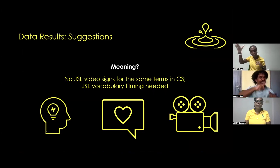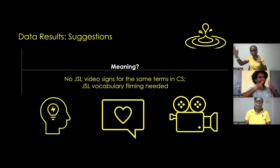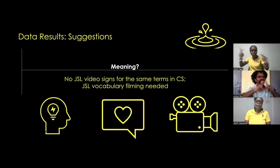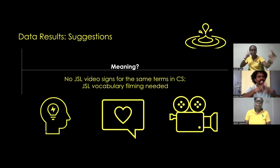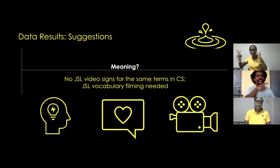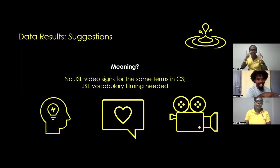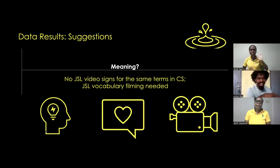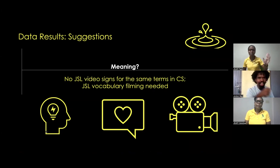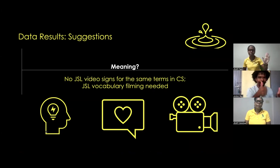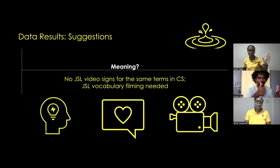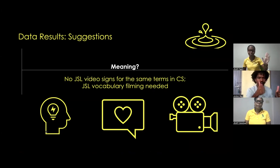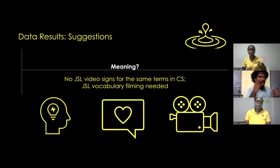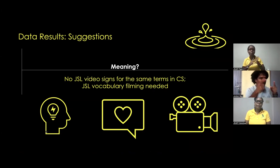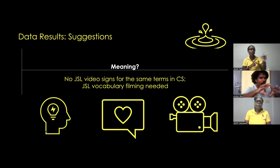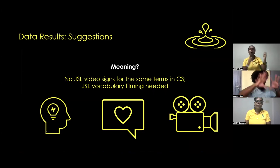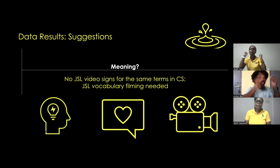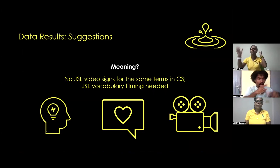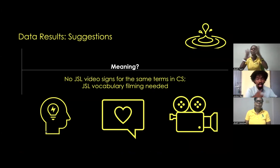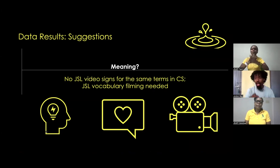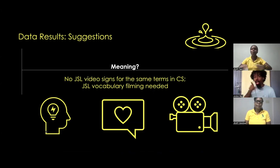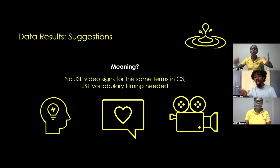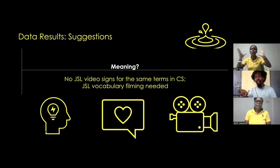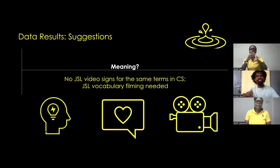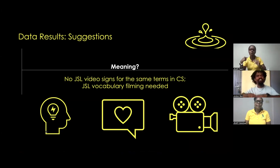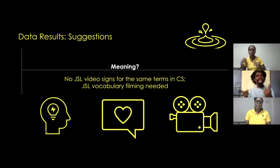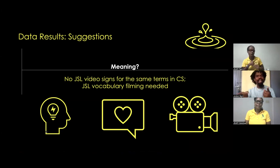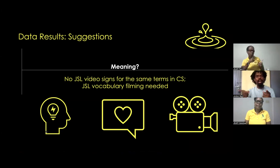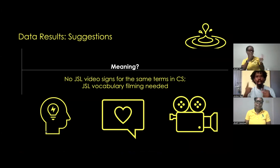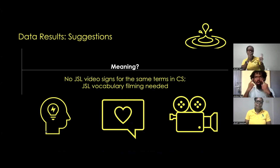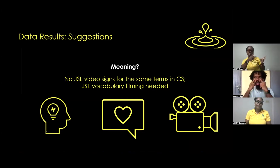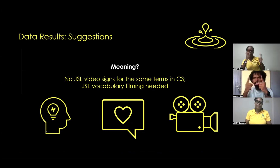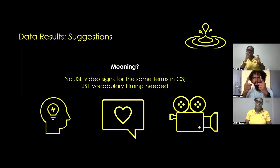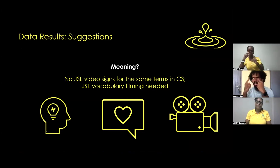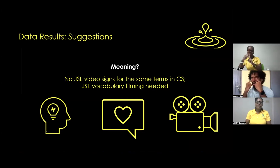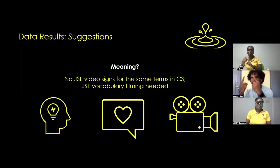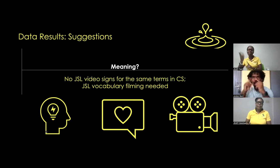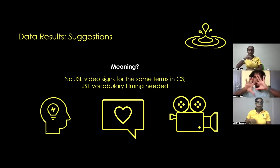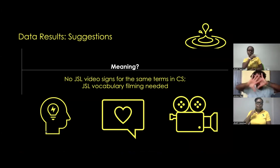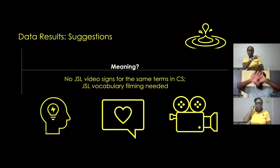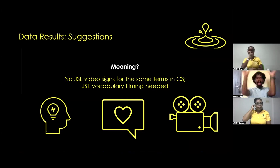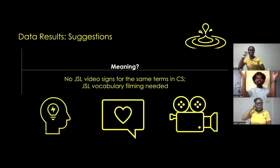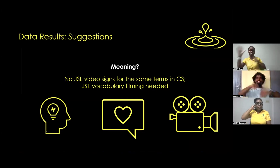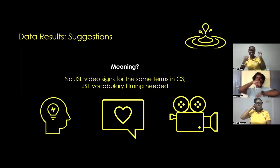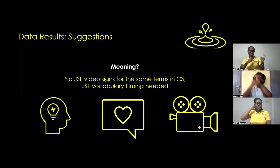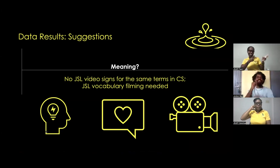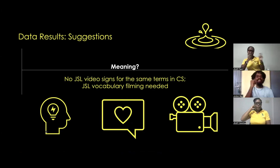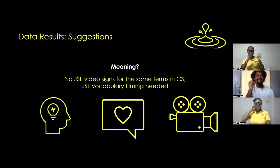for JSL, you can probably find a sign for the English word, but for country sign, you have to connect with